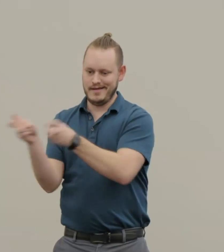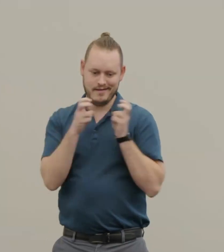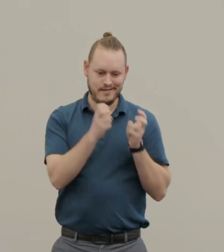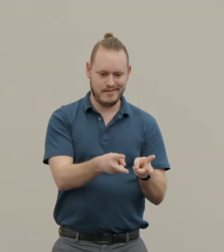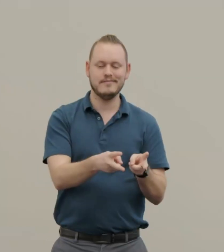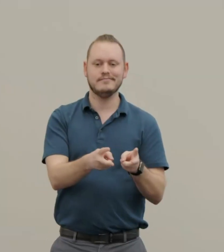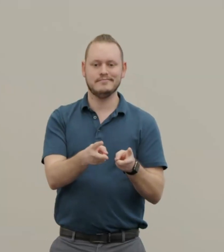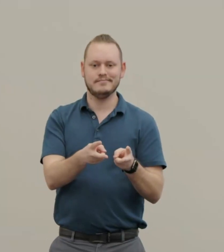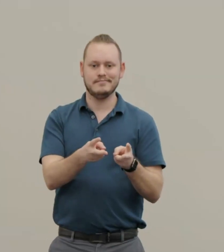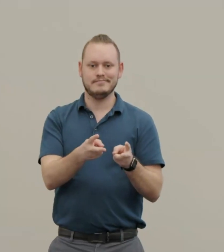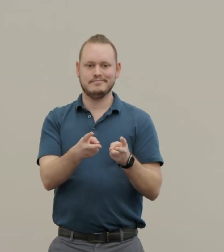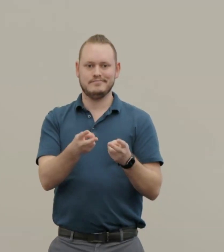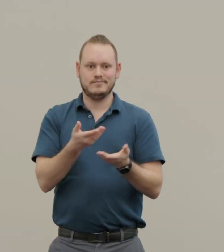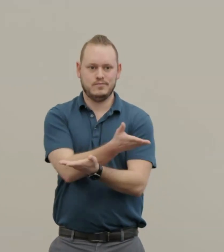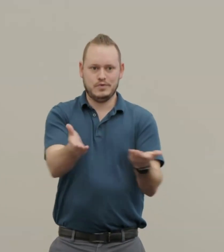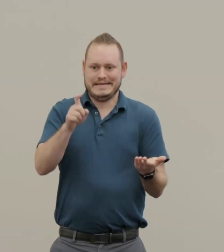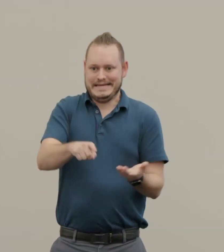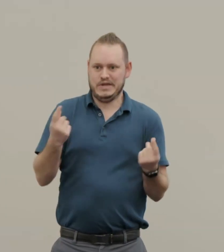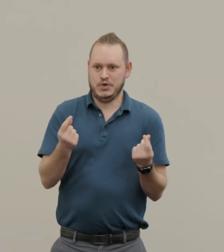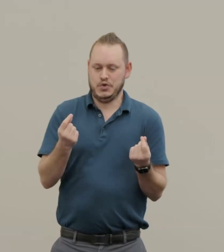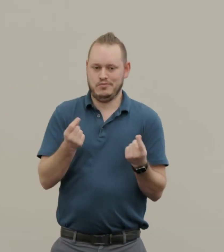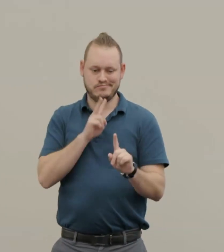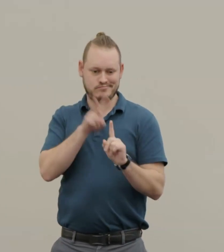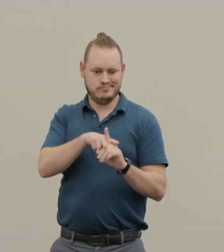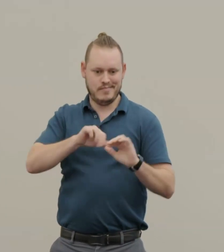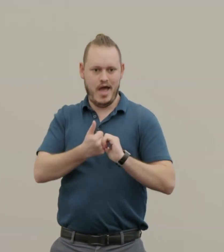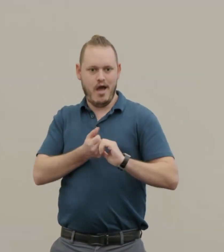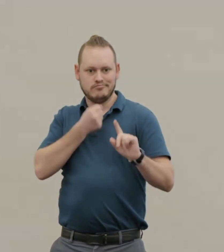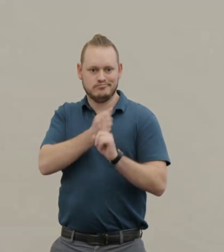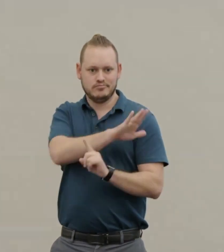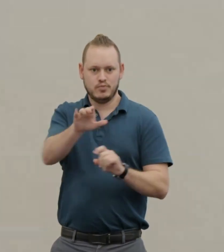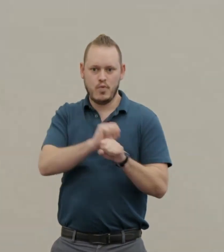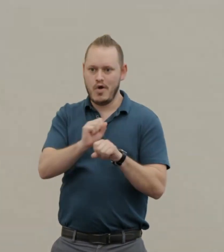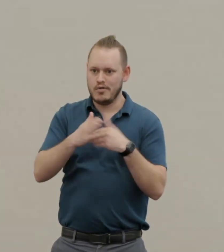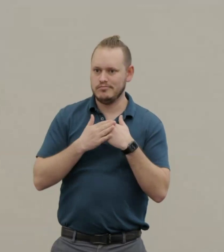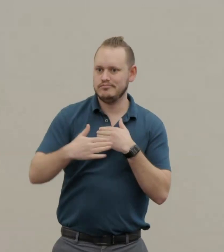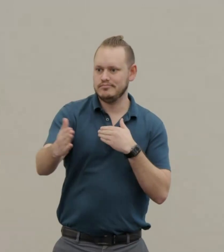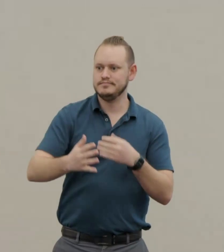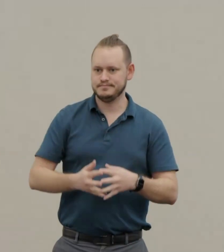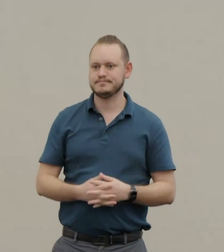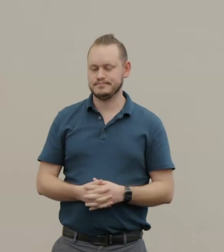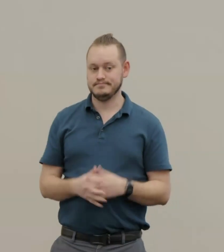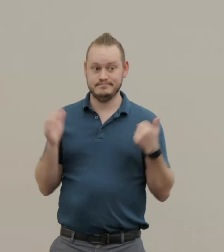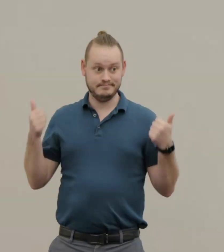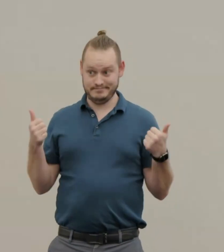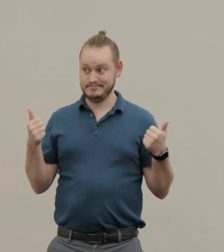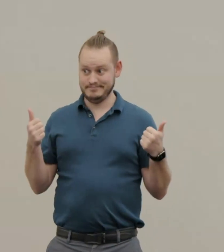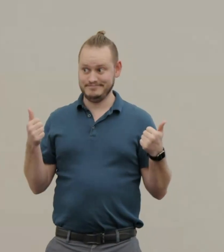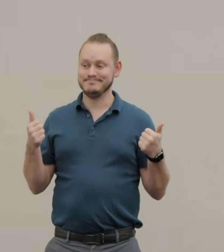into what you need to do and how it's going to impact your work going forward. Sound good?